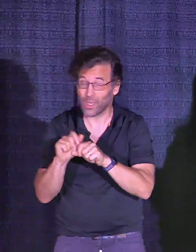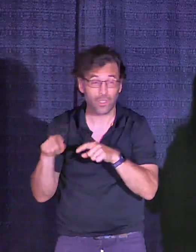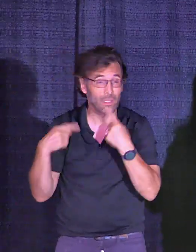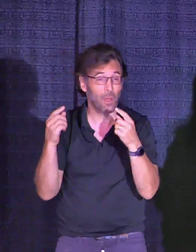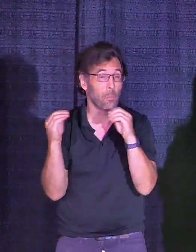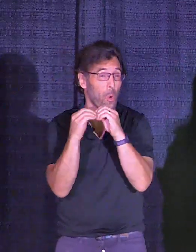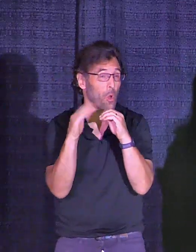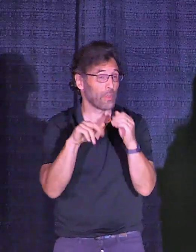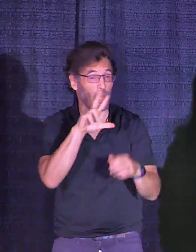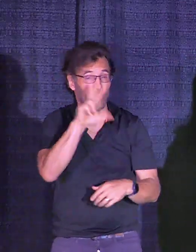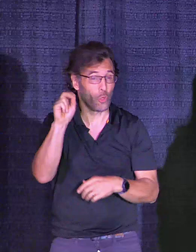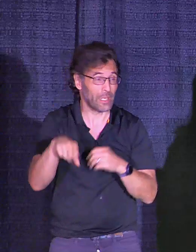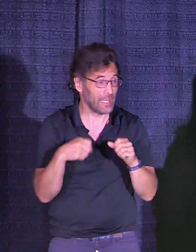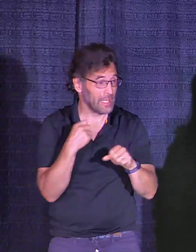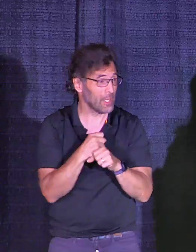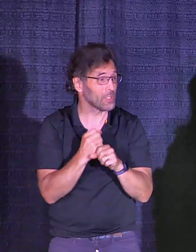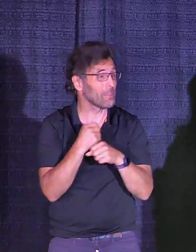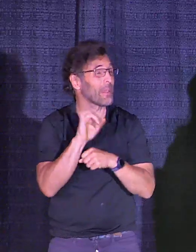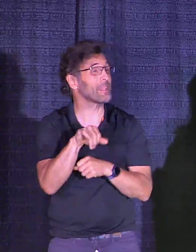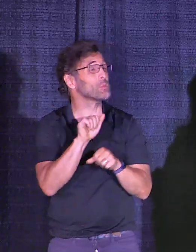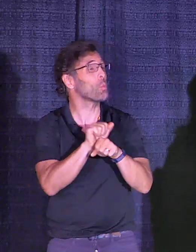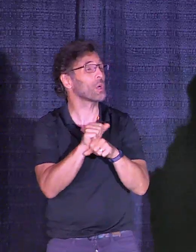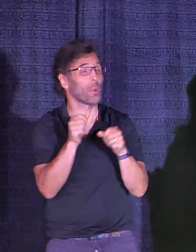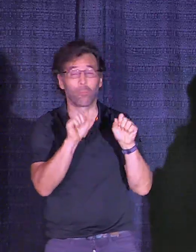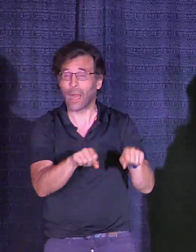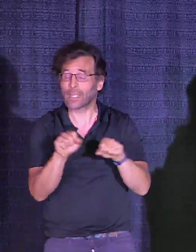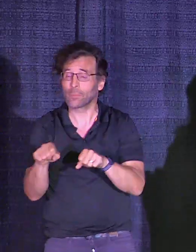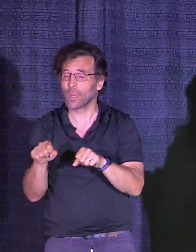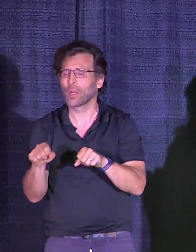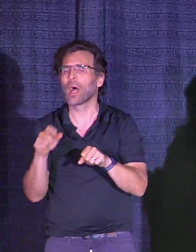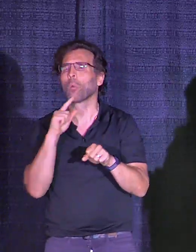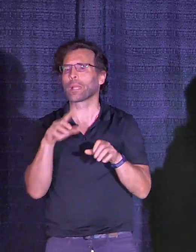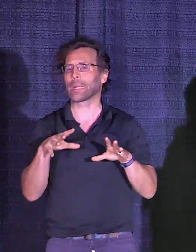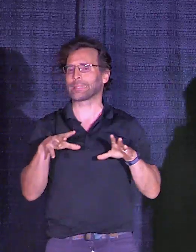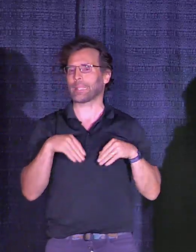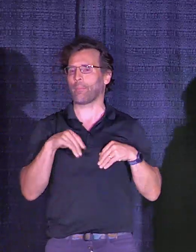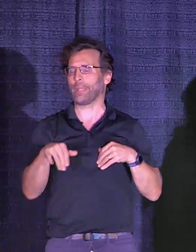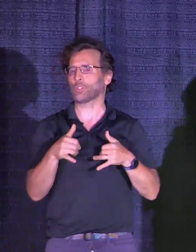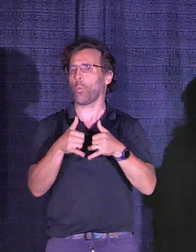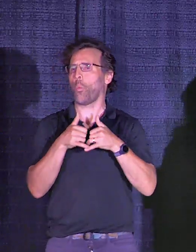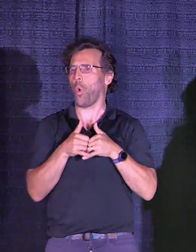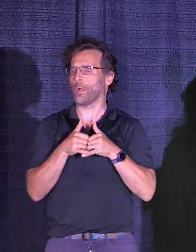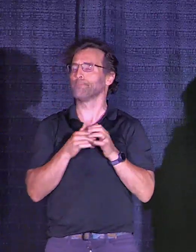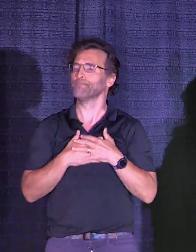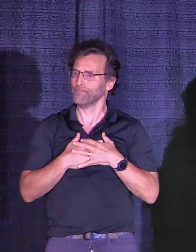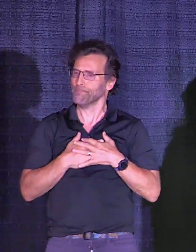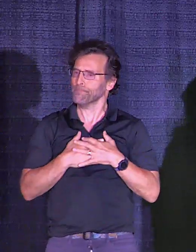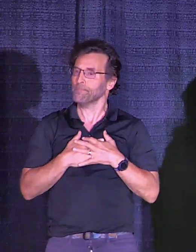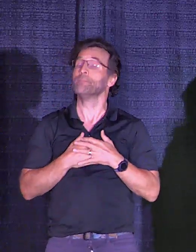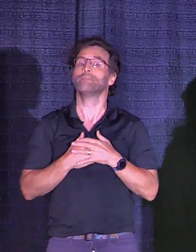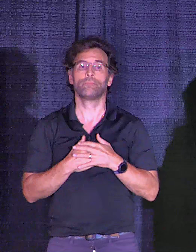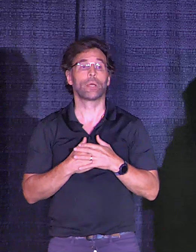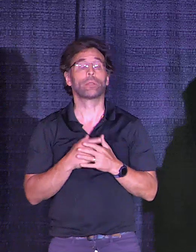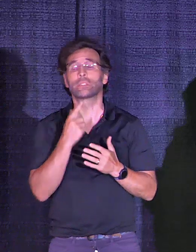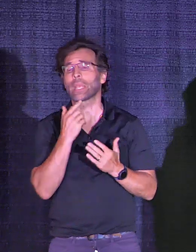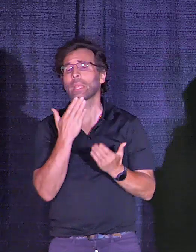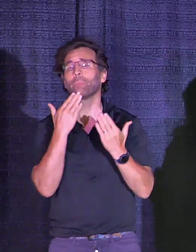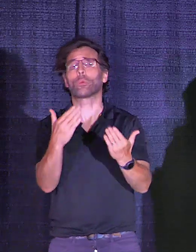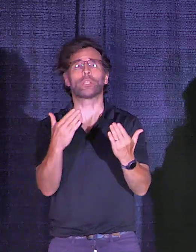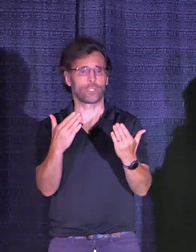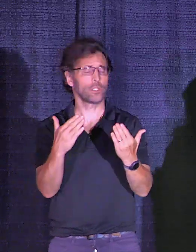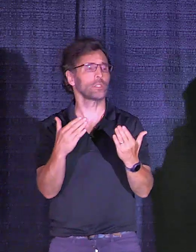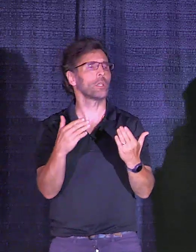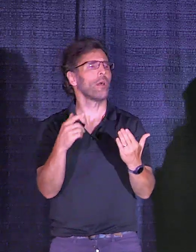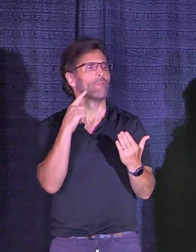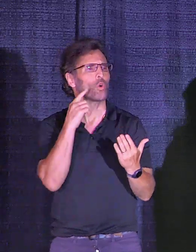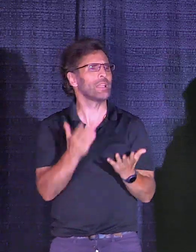30 years to make this work possible, I want to just accept this award. I just want to say, Miigwech,